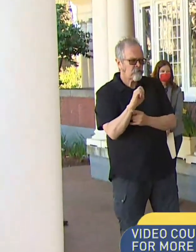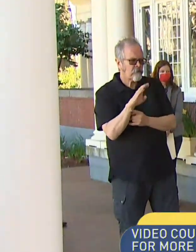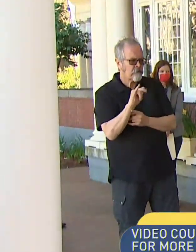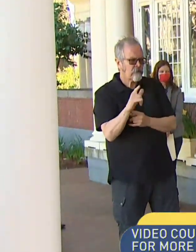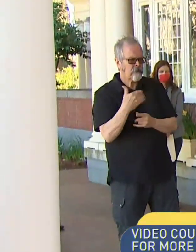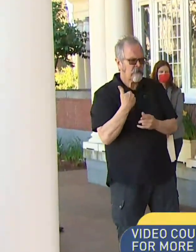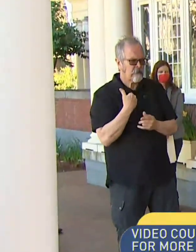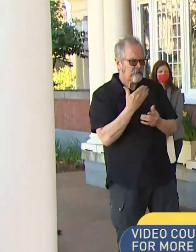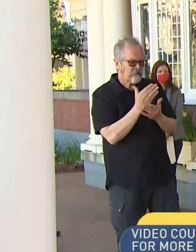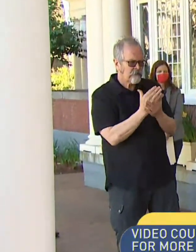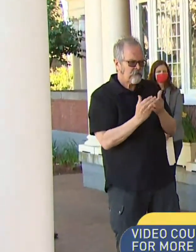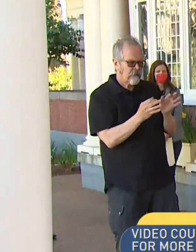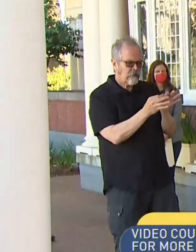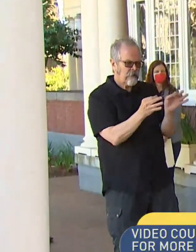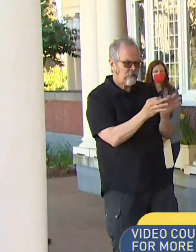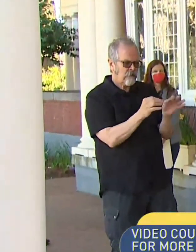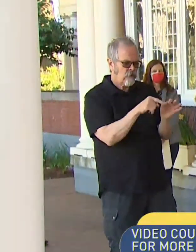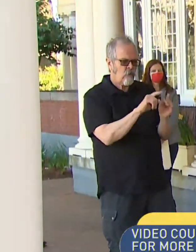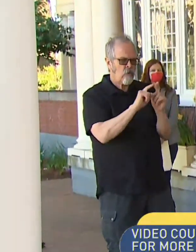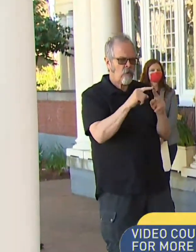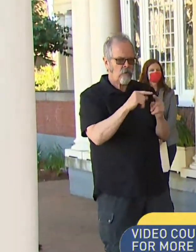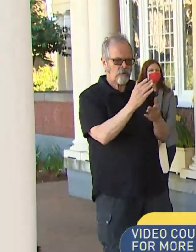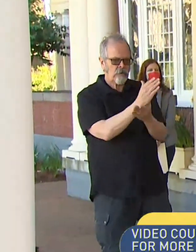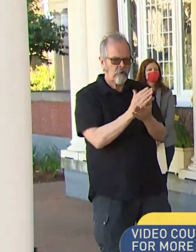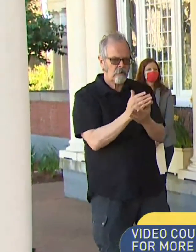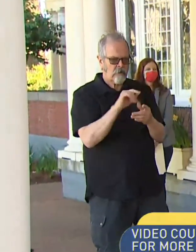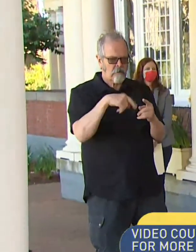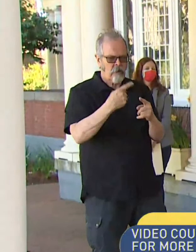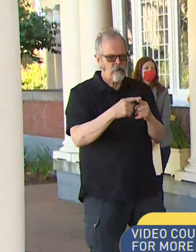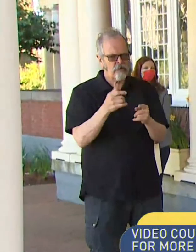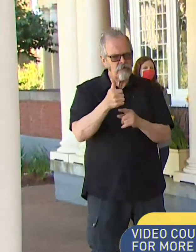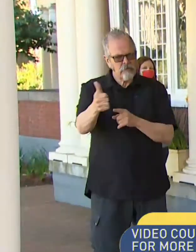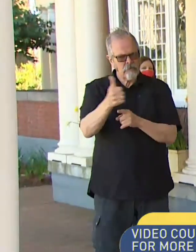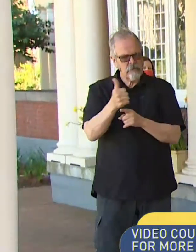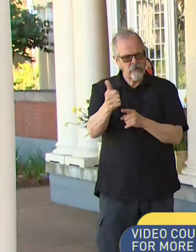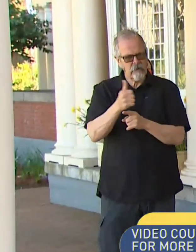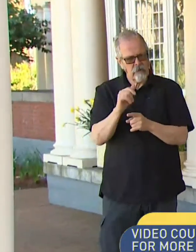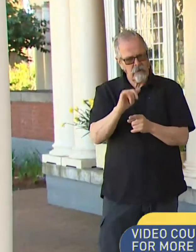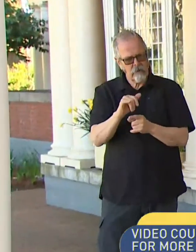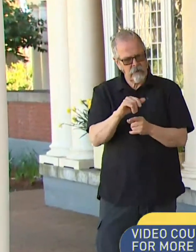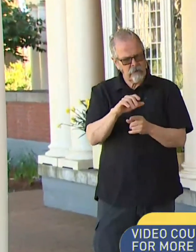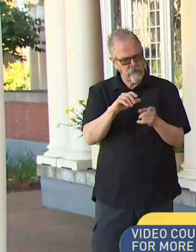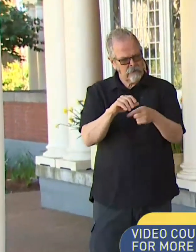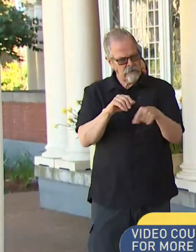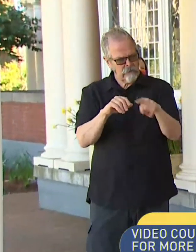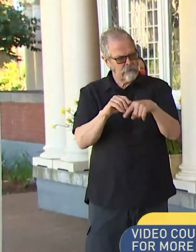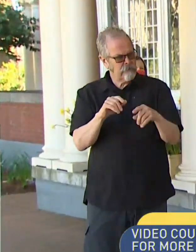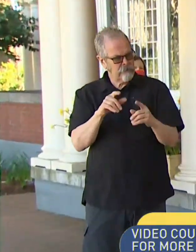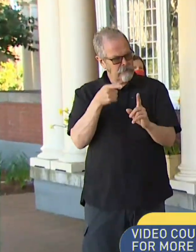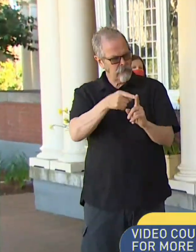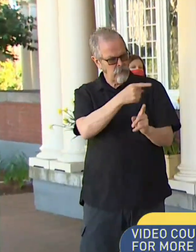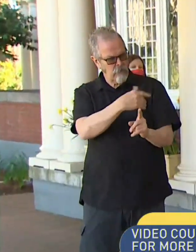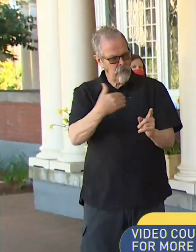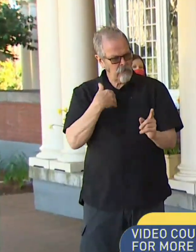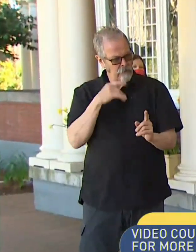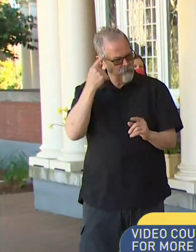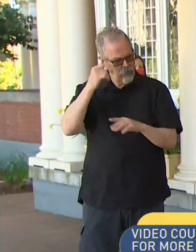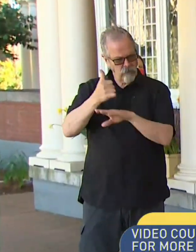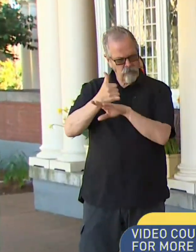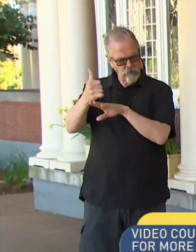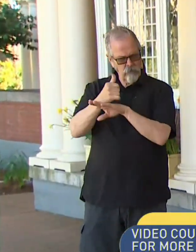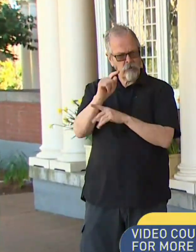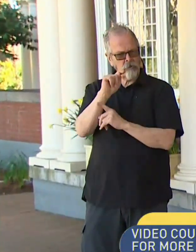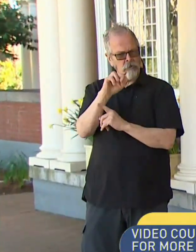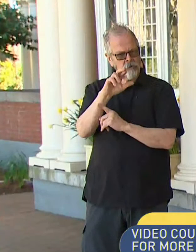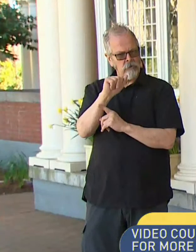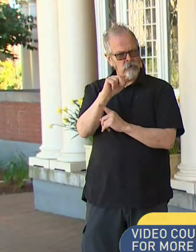places, including transportation. The current version specifically has amounts for transportation of all sorts. Are